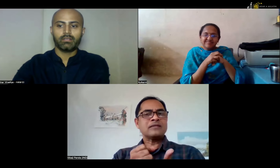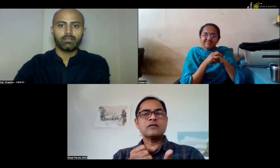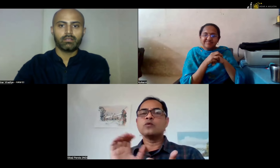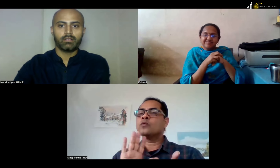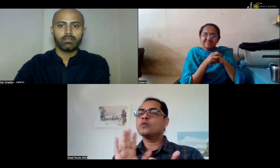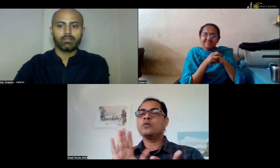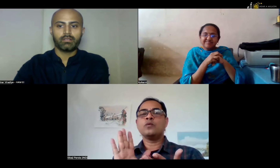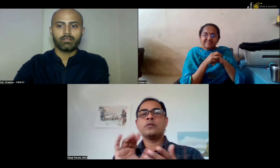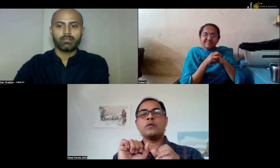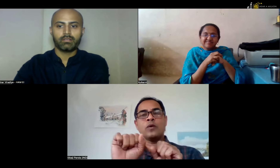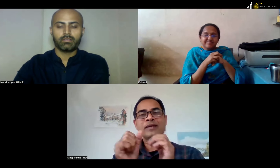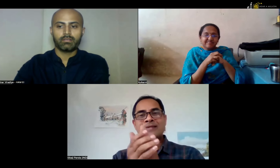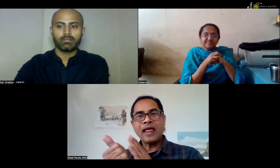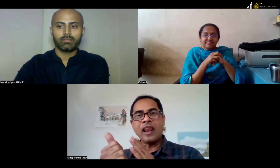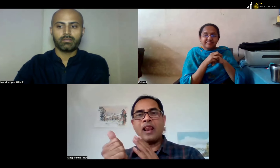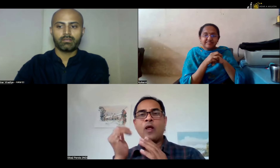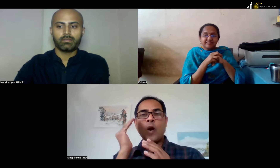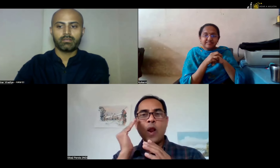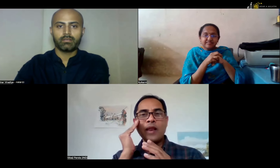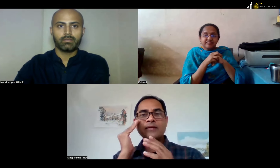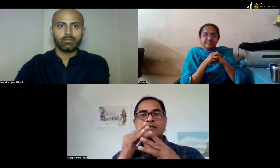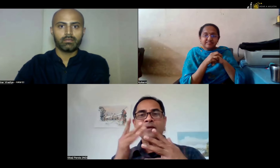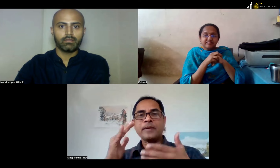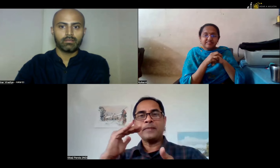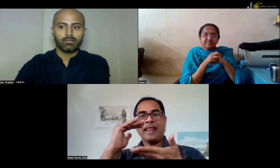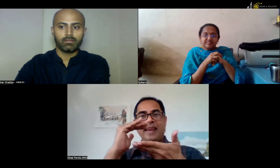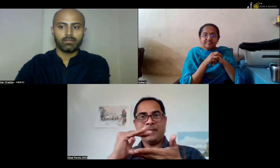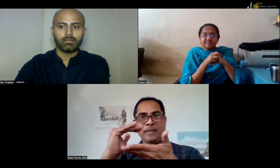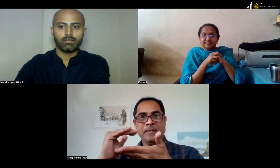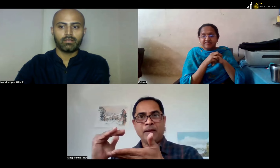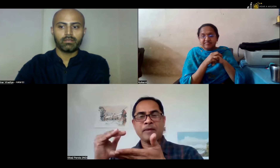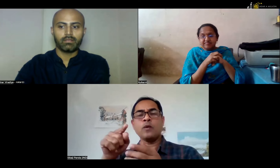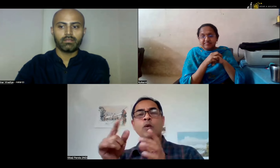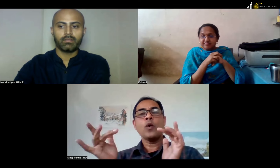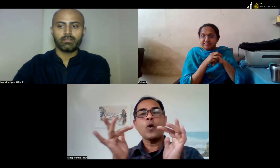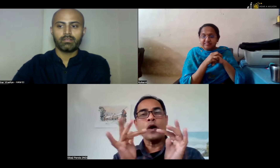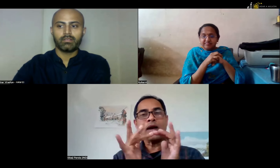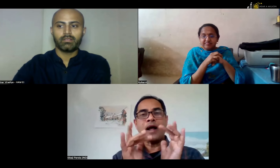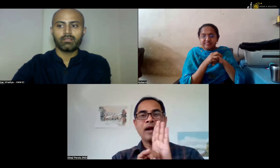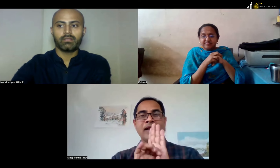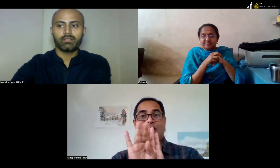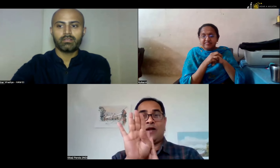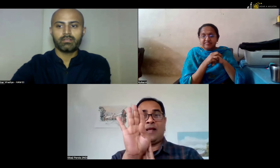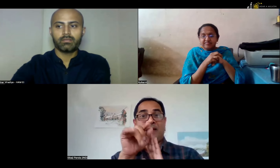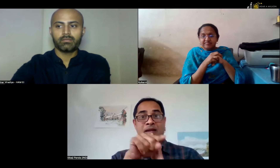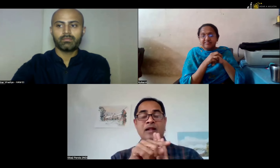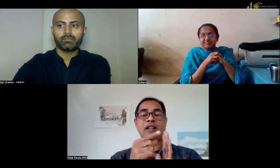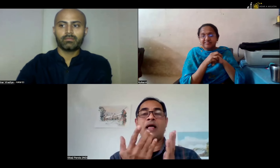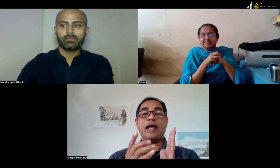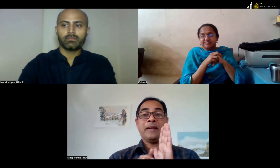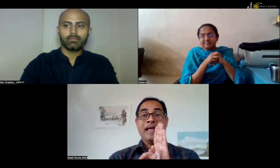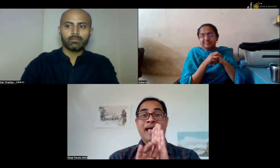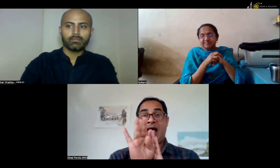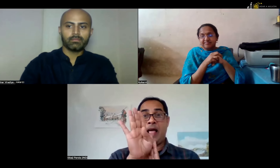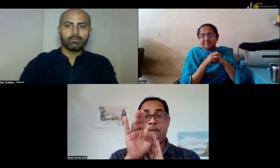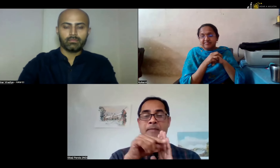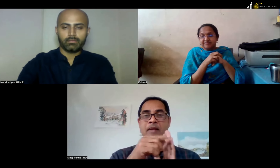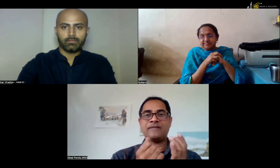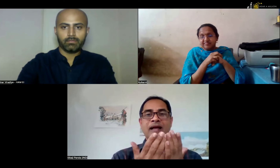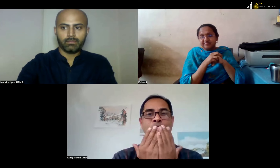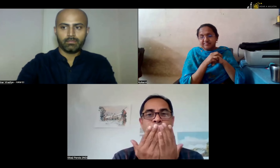are not. So I think it is not something like if you have to do it alone. You can connect with Here a